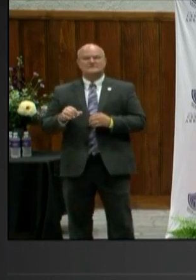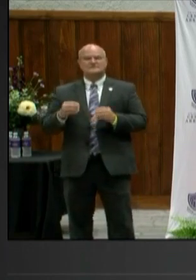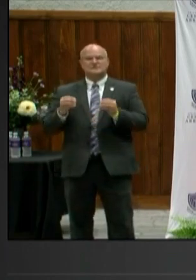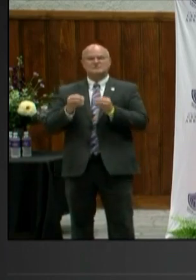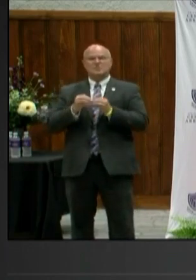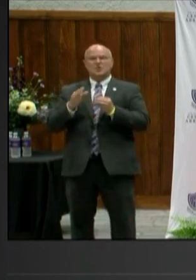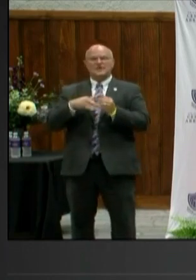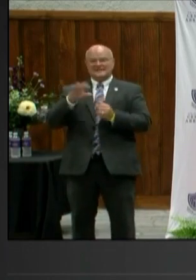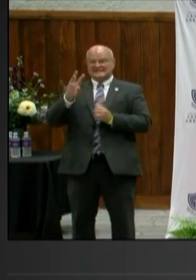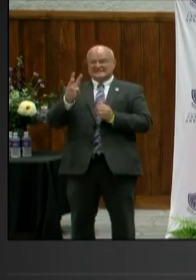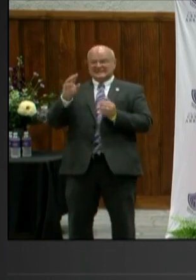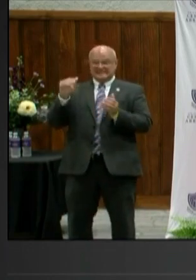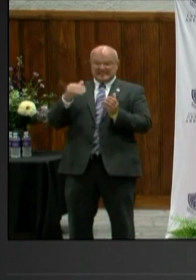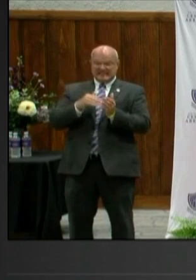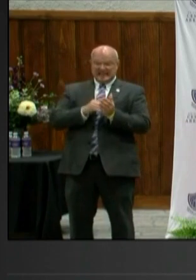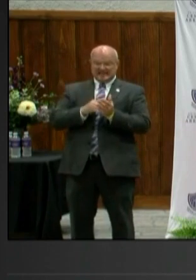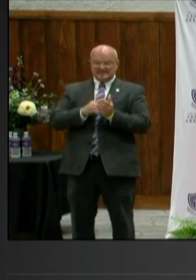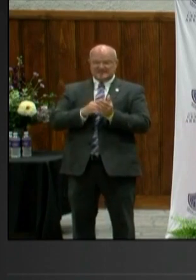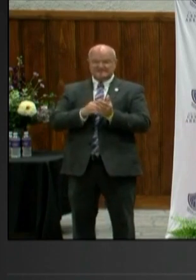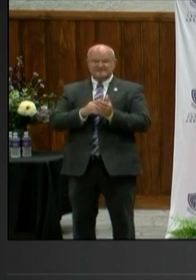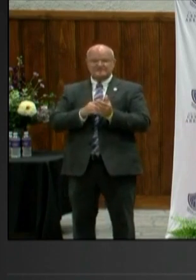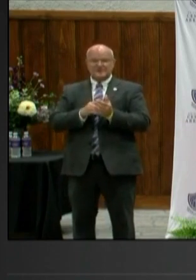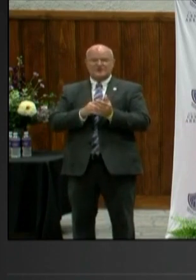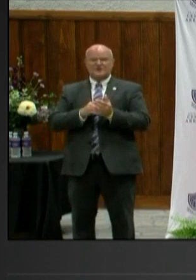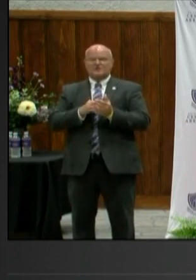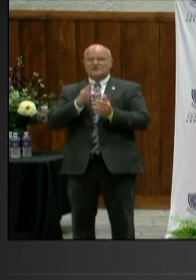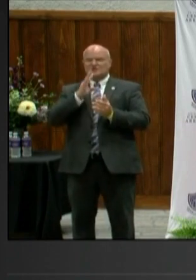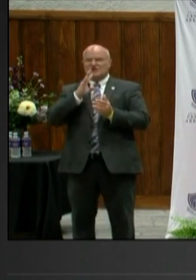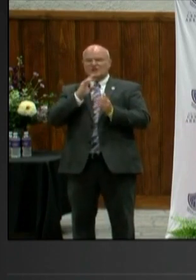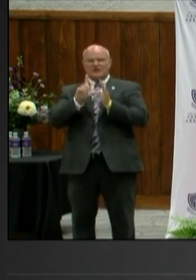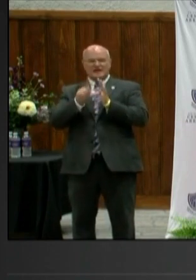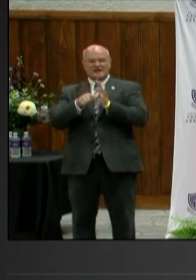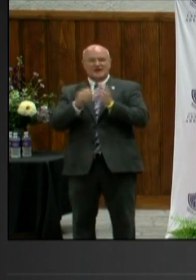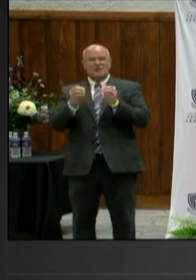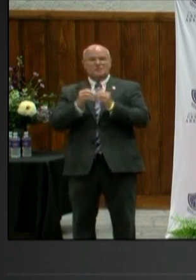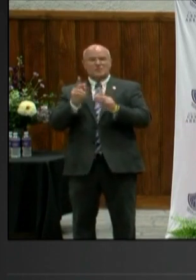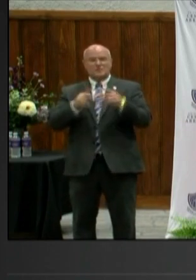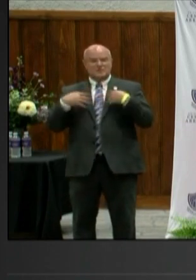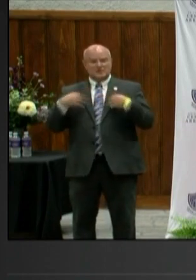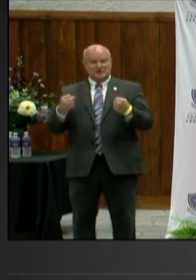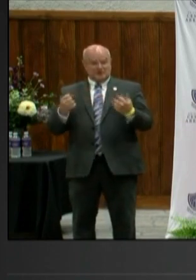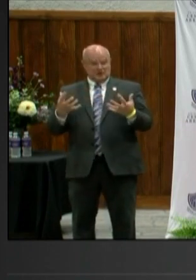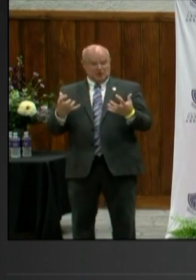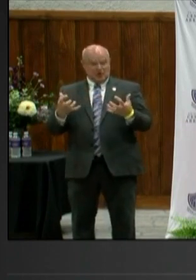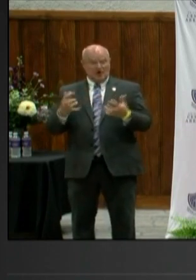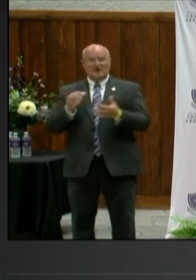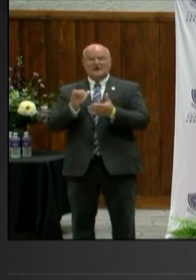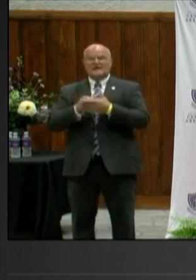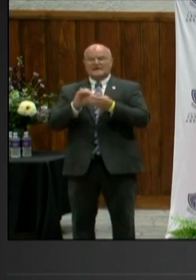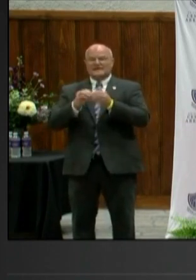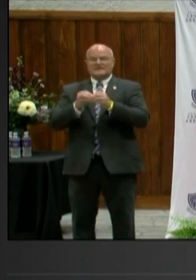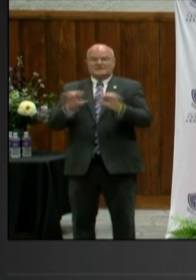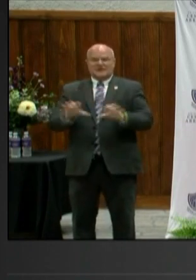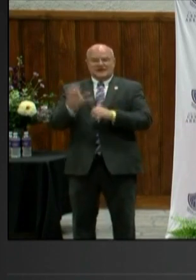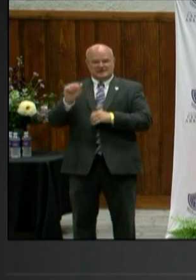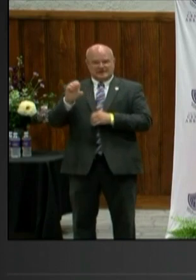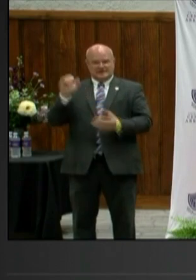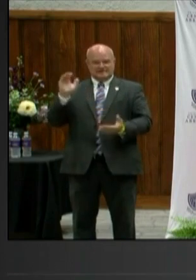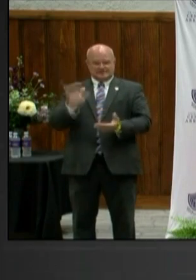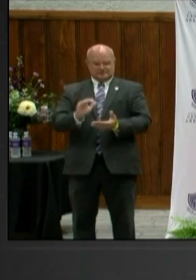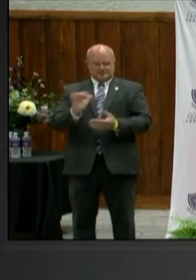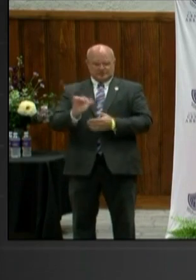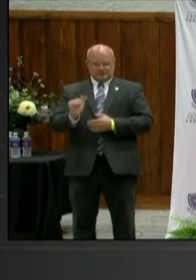over 6,000. We'll see where that goes. We want that. We want more people to recover, which will reduce the number of active